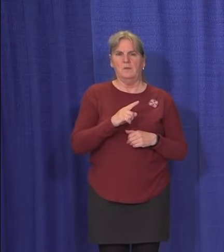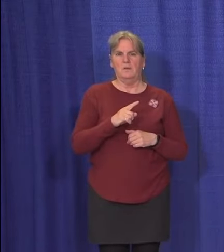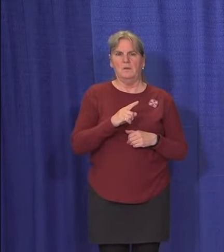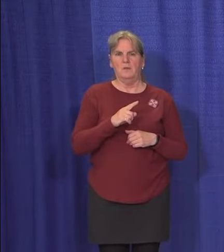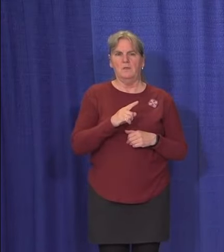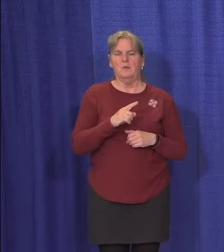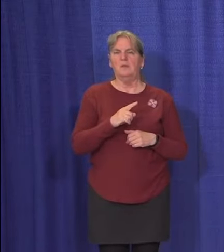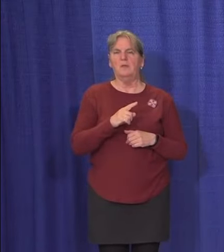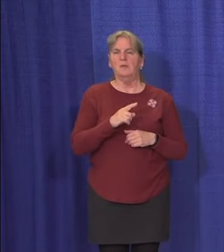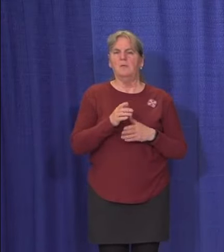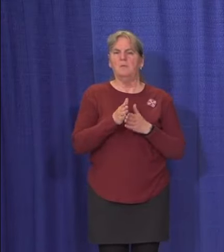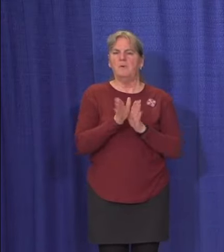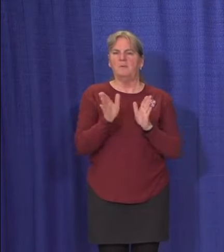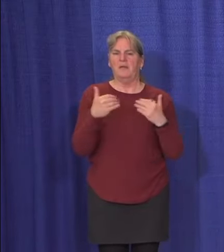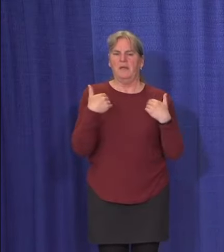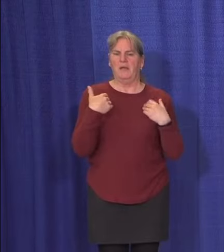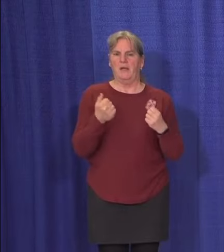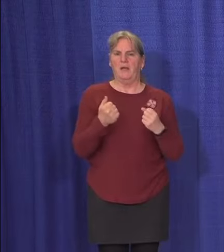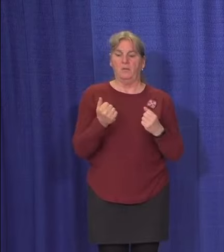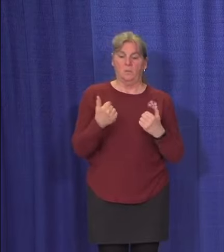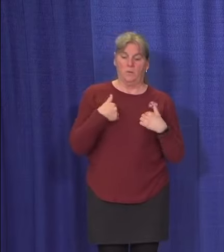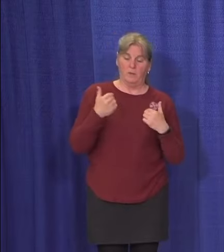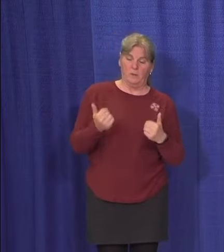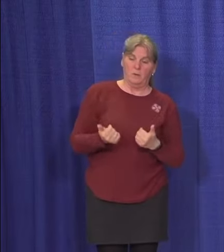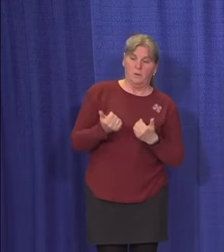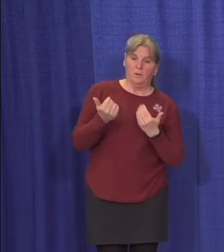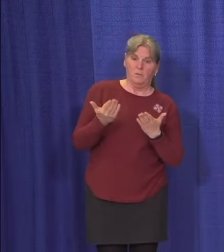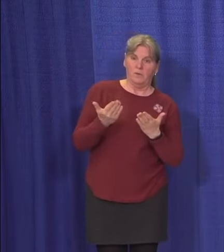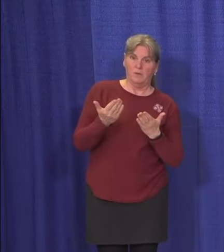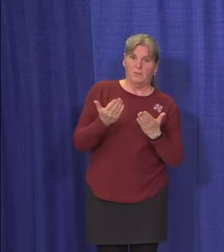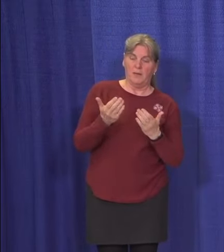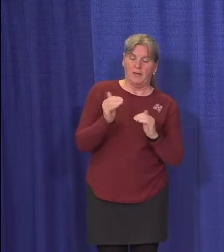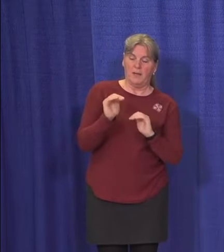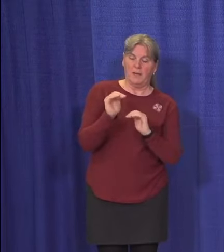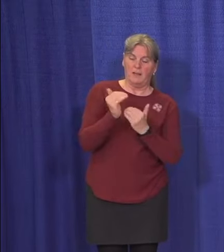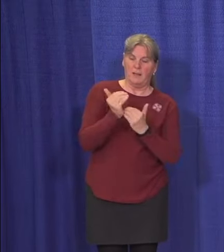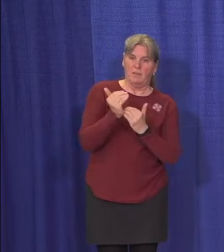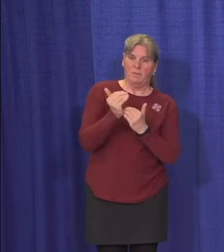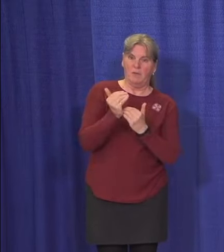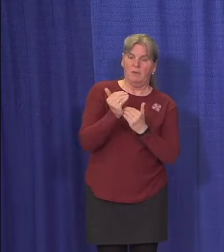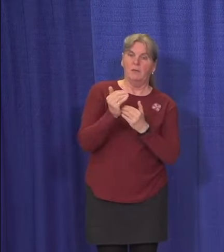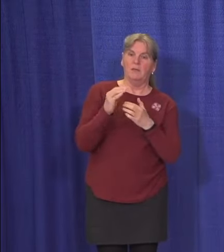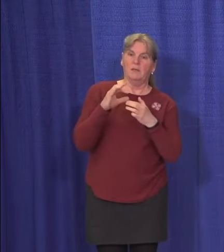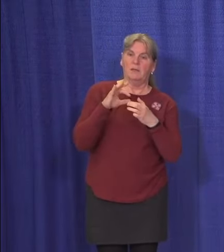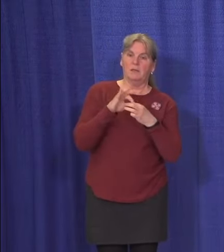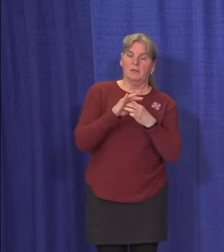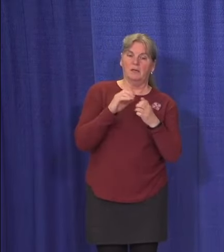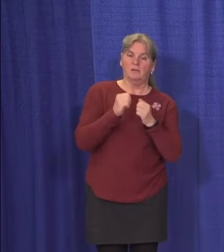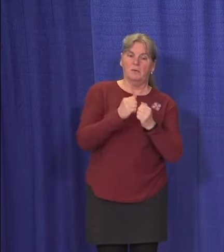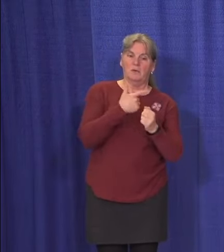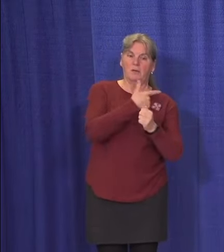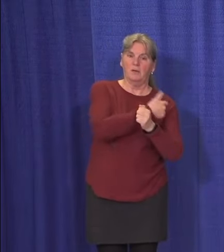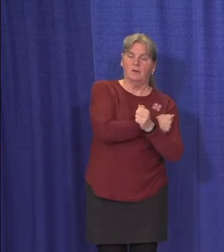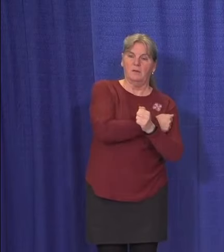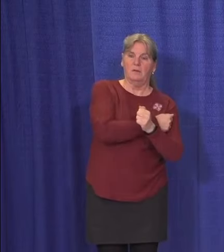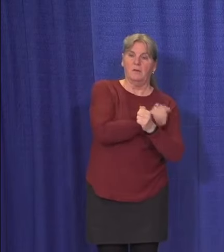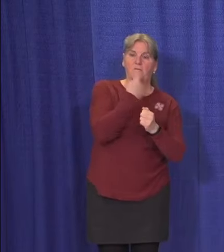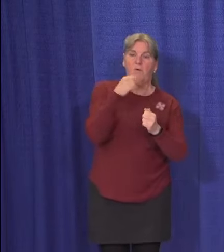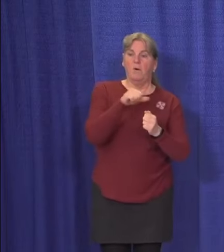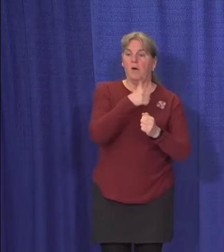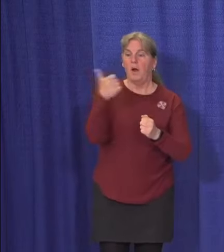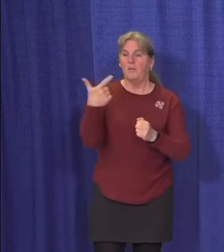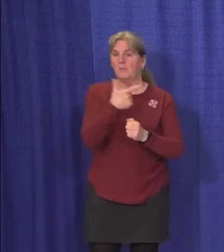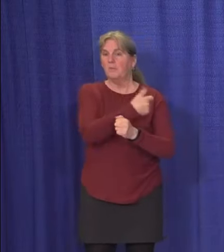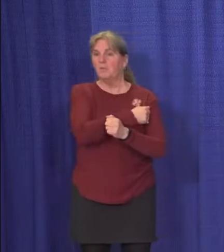to either recommend or to put in place restrictions based on vaccine status. We haven't done that for other